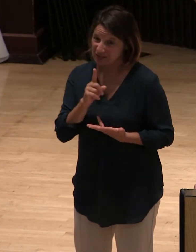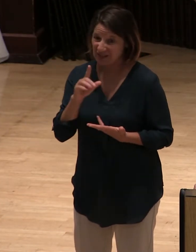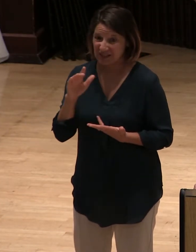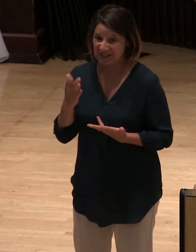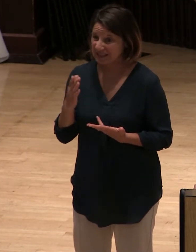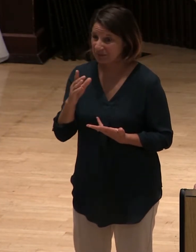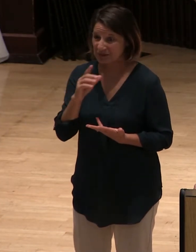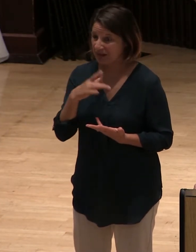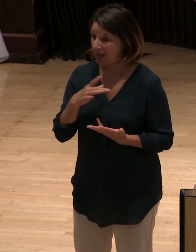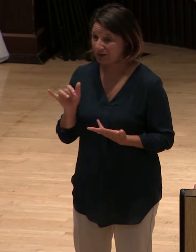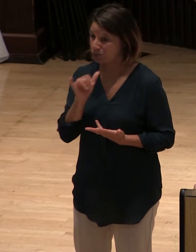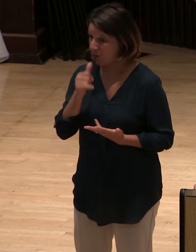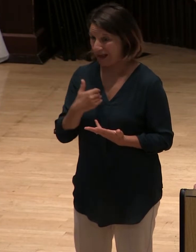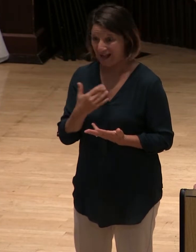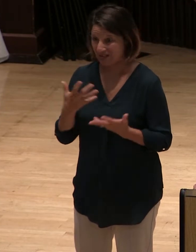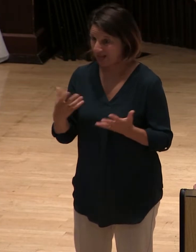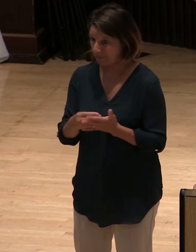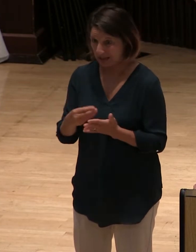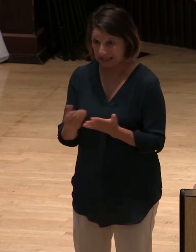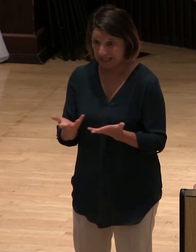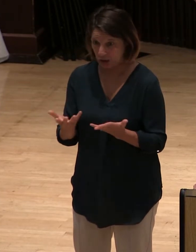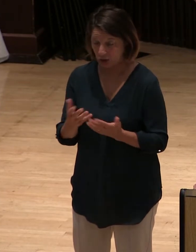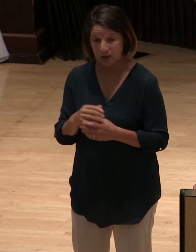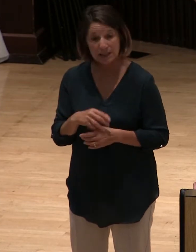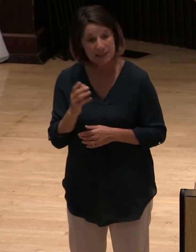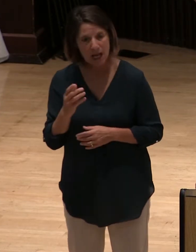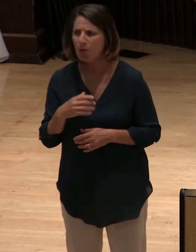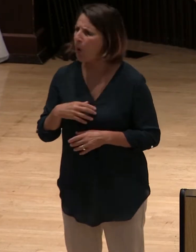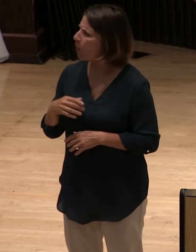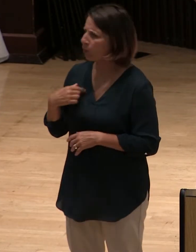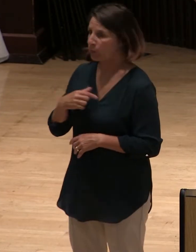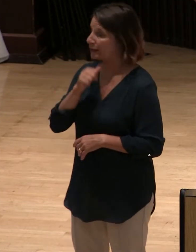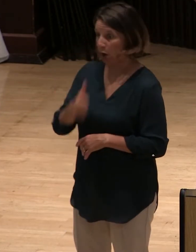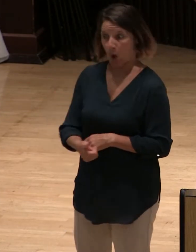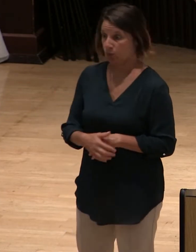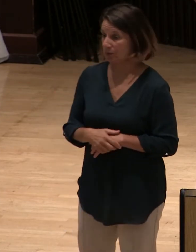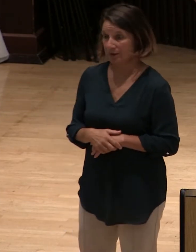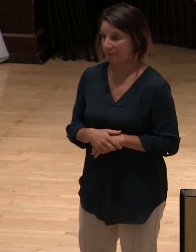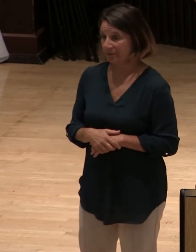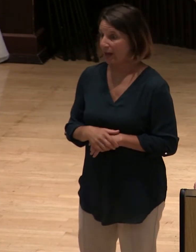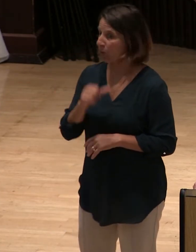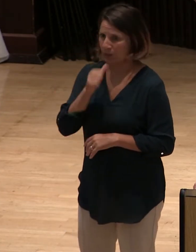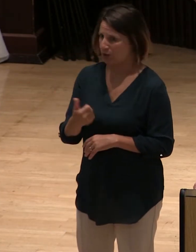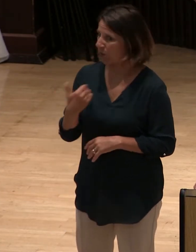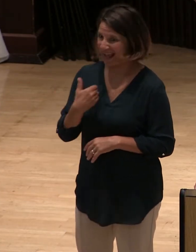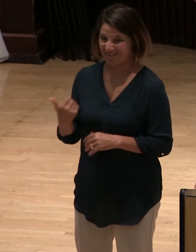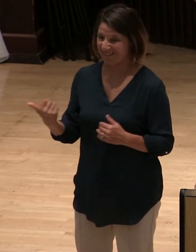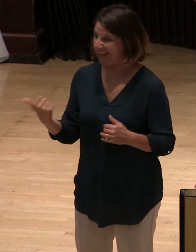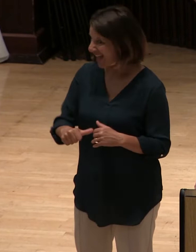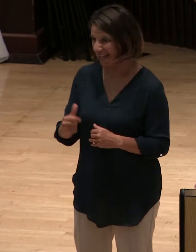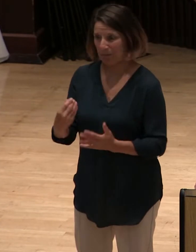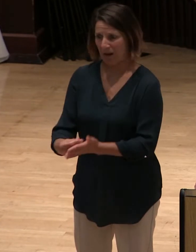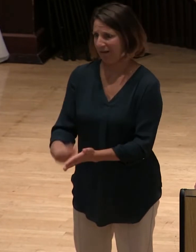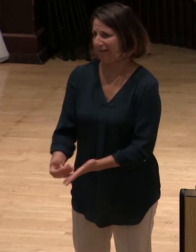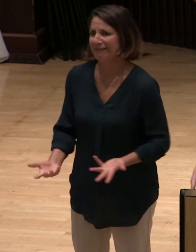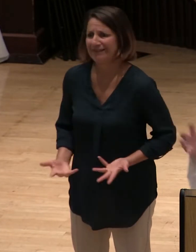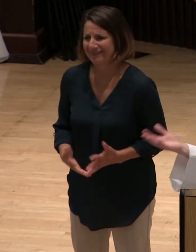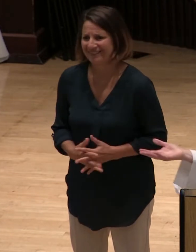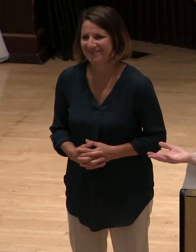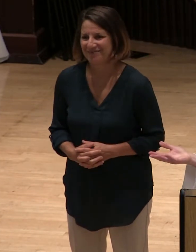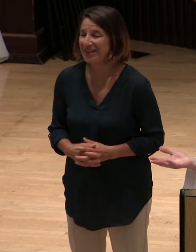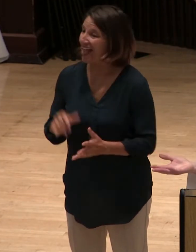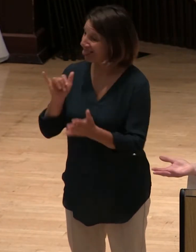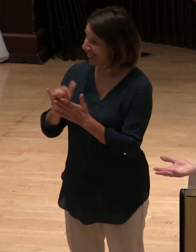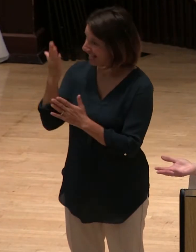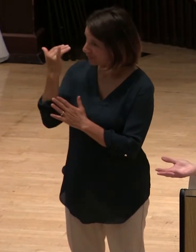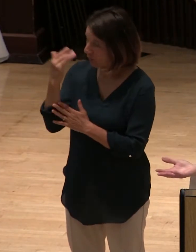really don't have very much money here." And he said, "Oh, we don't." He said, "We don't have any money." He said, "That's